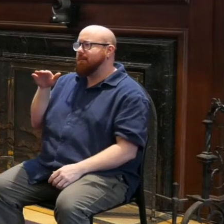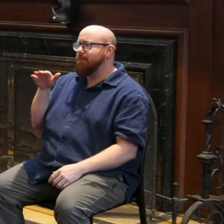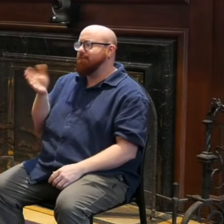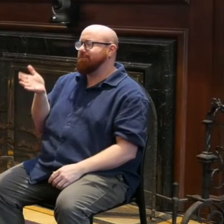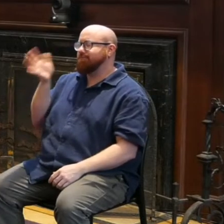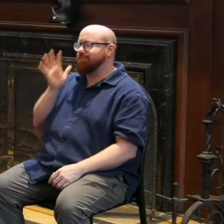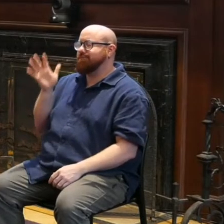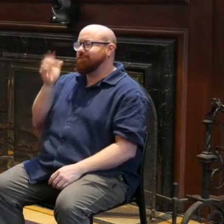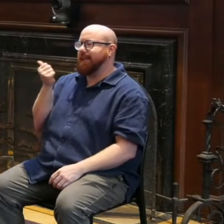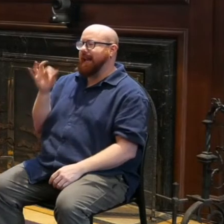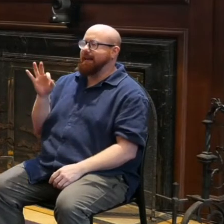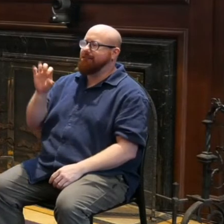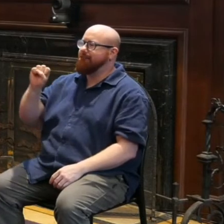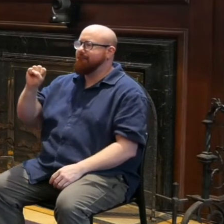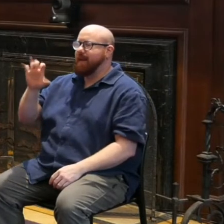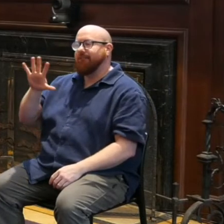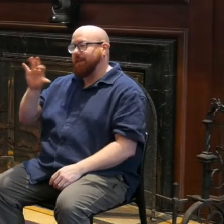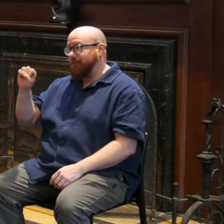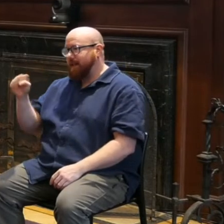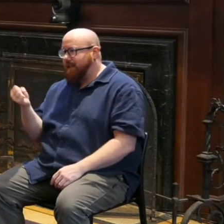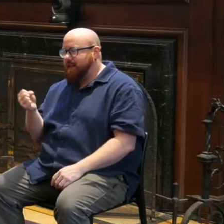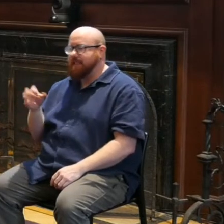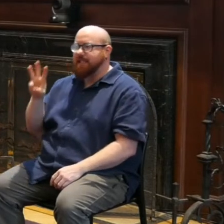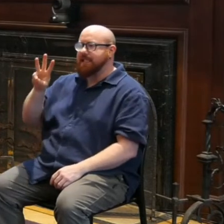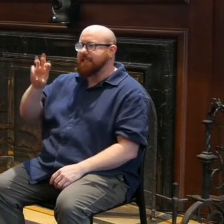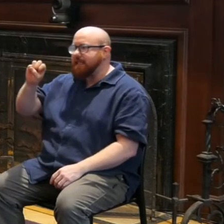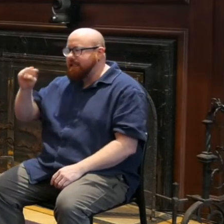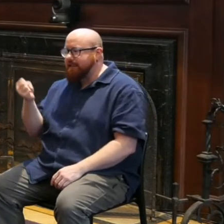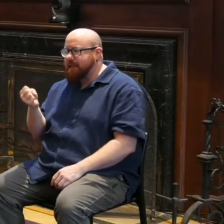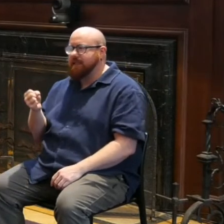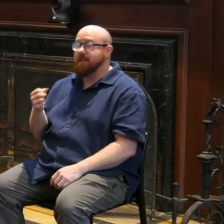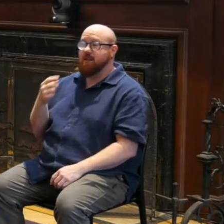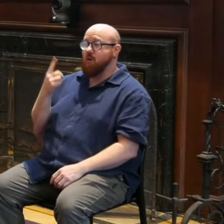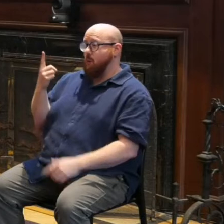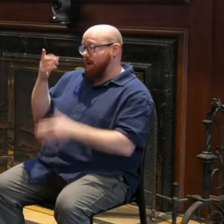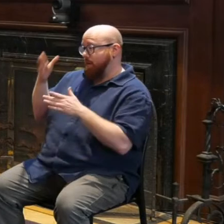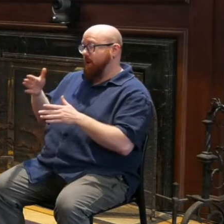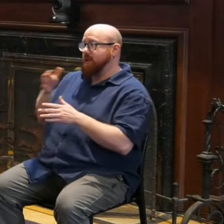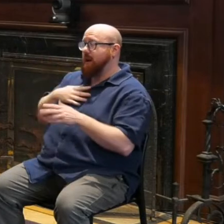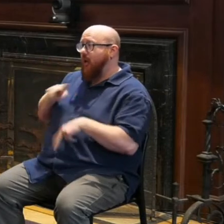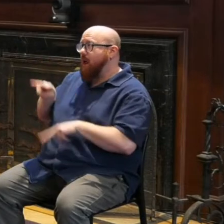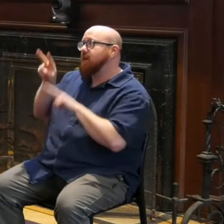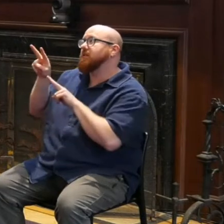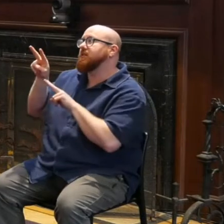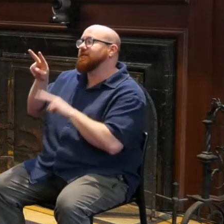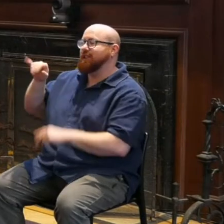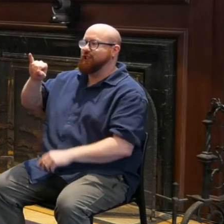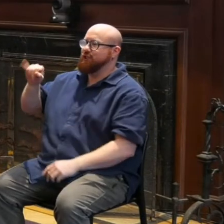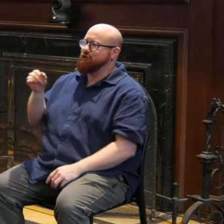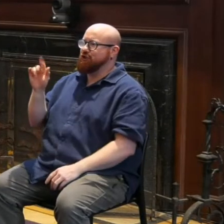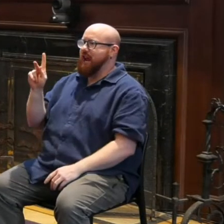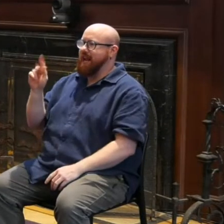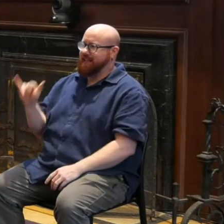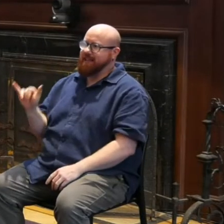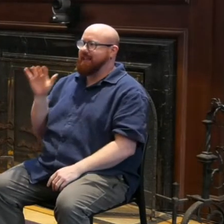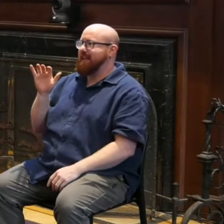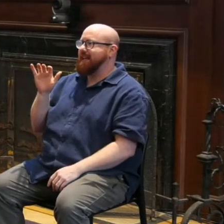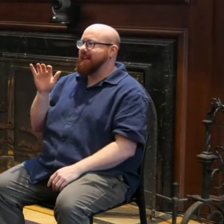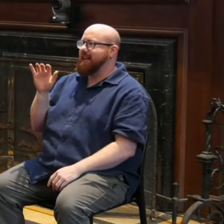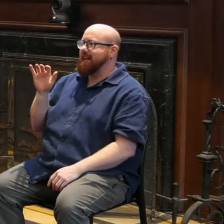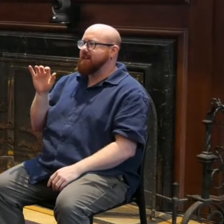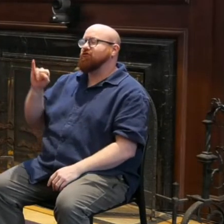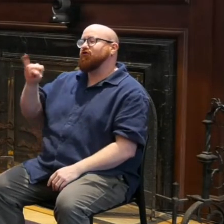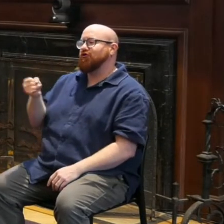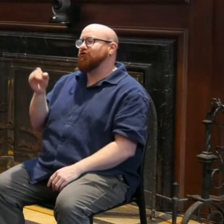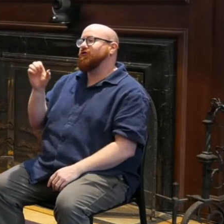50s, 60s, and a person that I idolized very much was Jackie Kennedy. So I knew that I wanted to